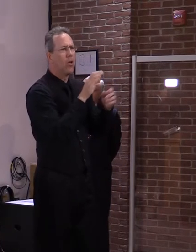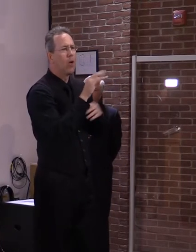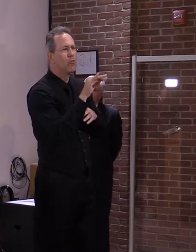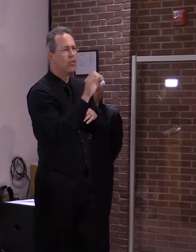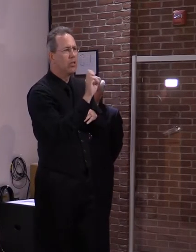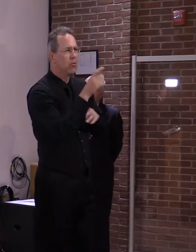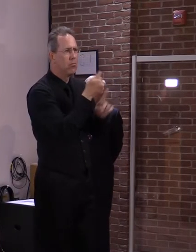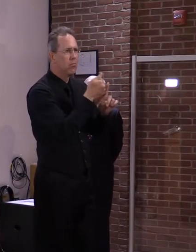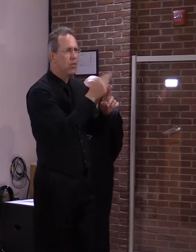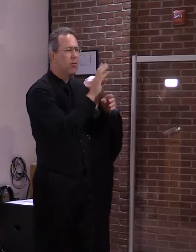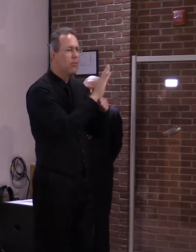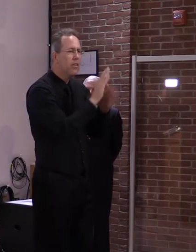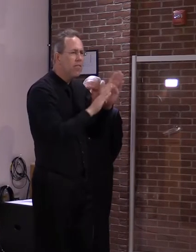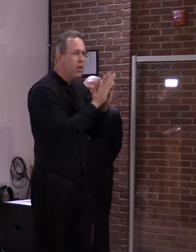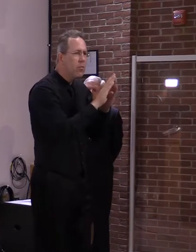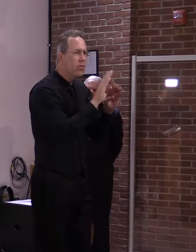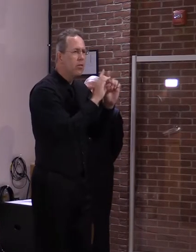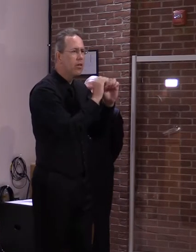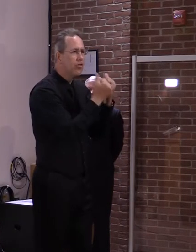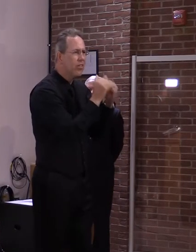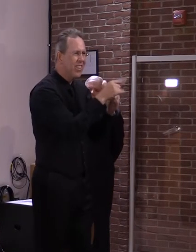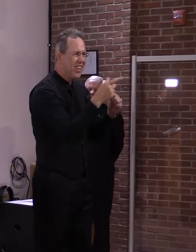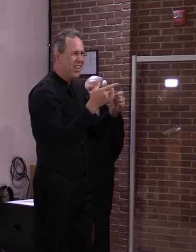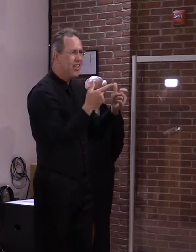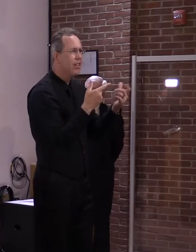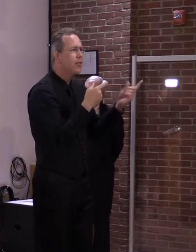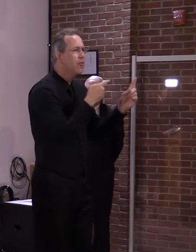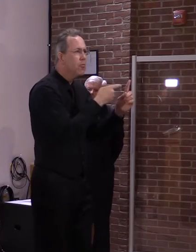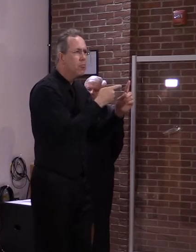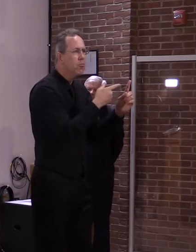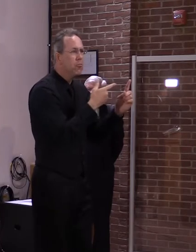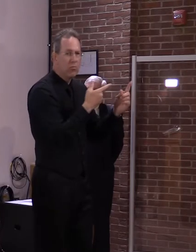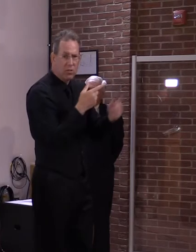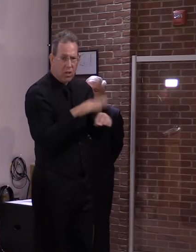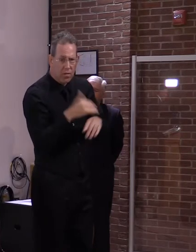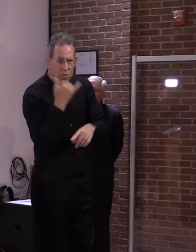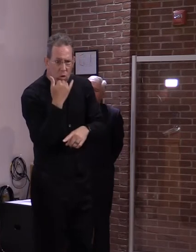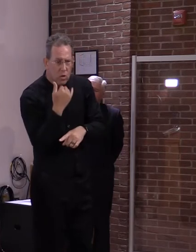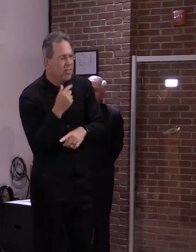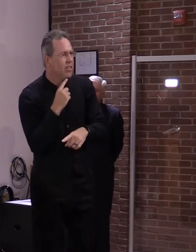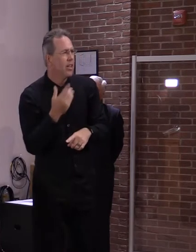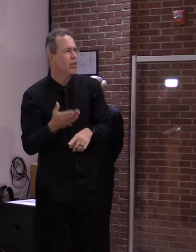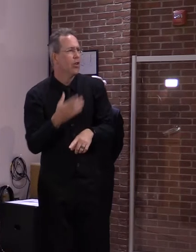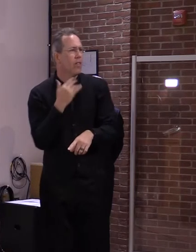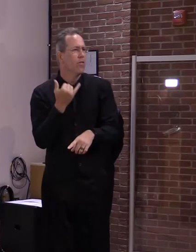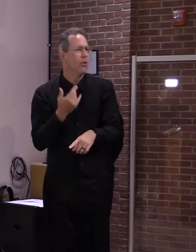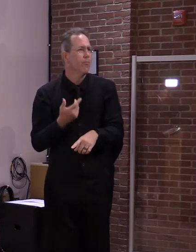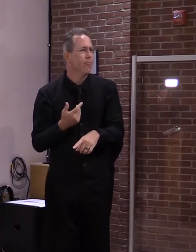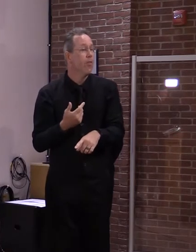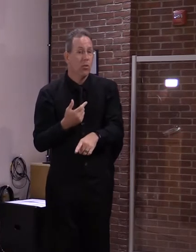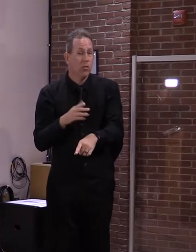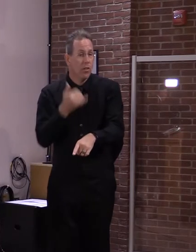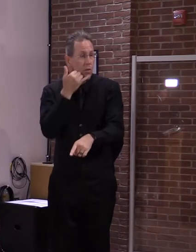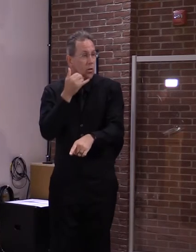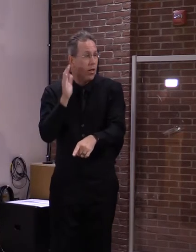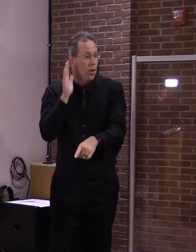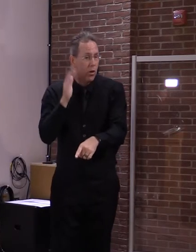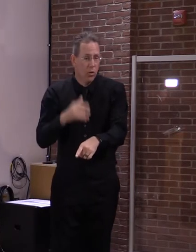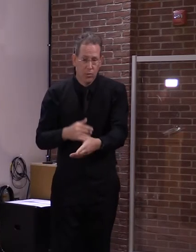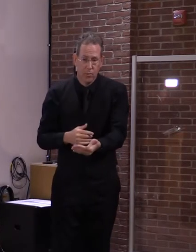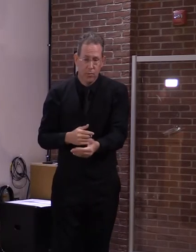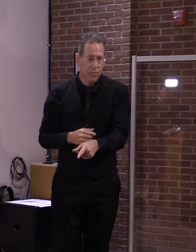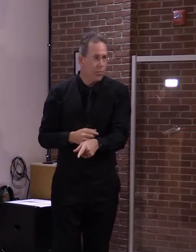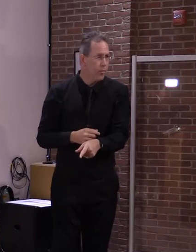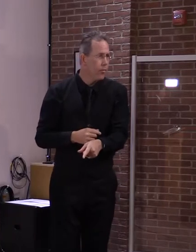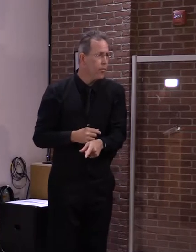today? Okay, maybe. Yes, I am. All right, well, maybe you could answer that for us. Sure. Yes,